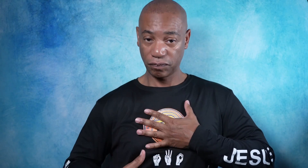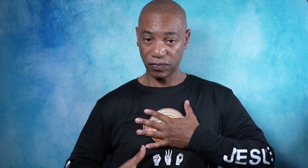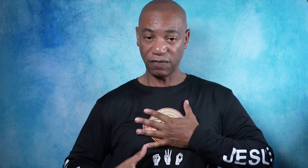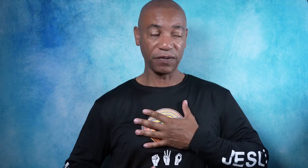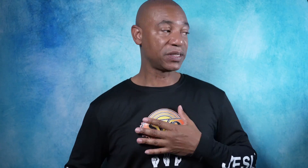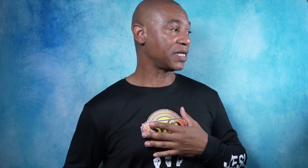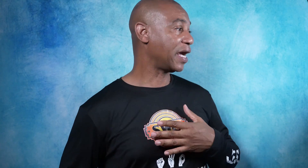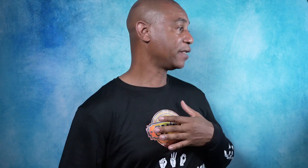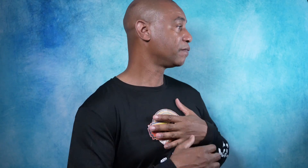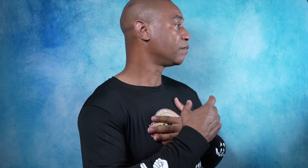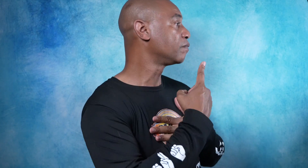from the side.